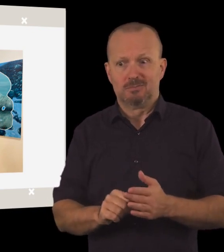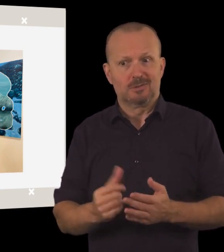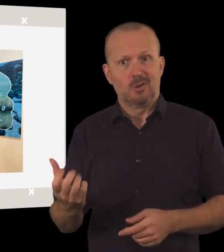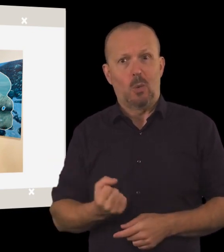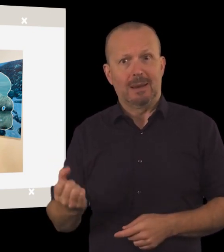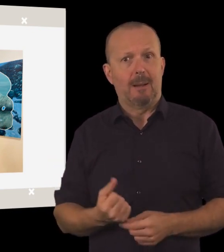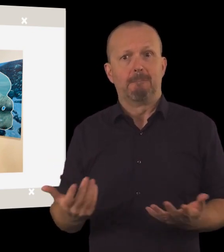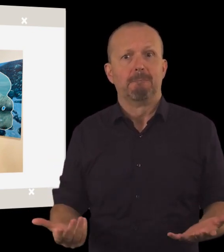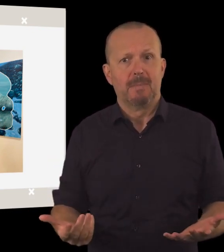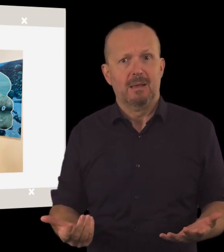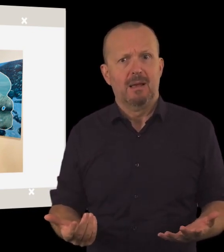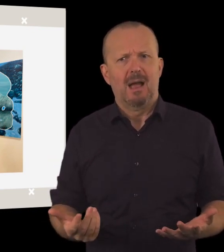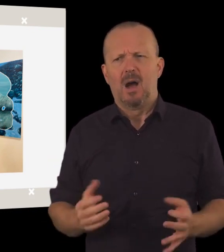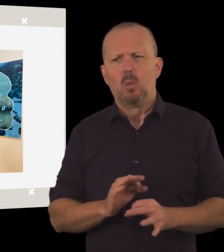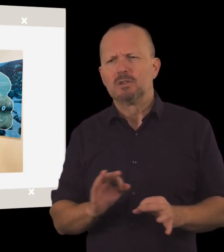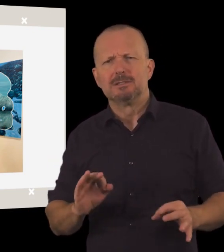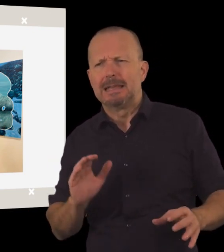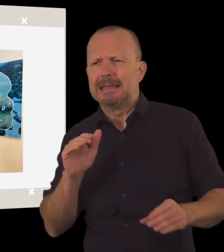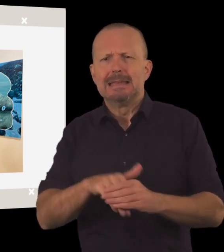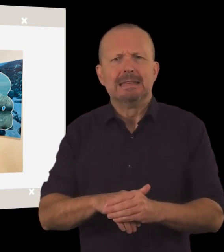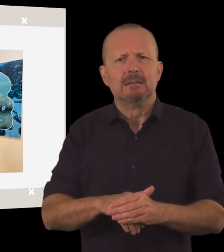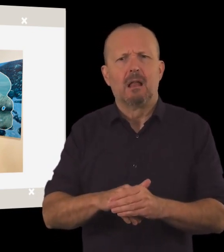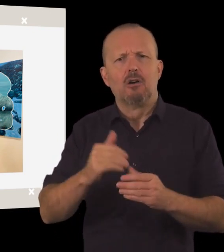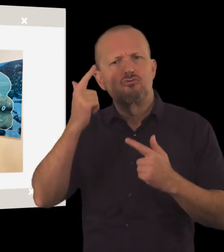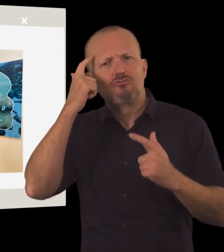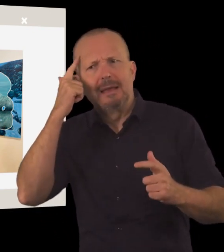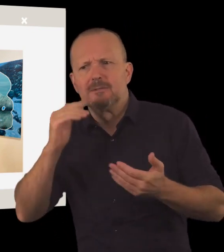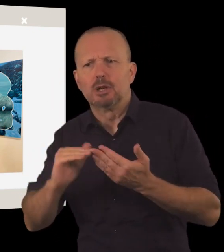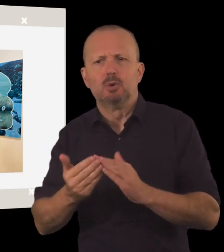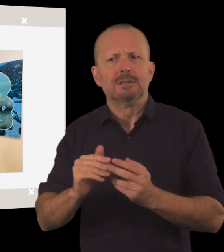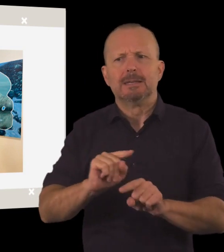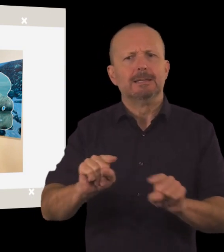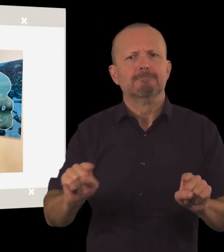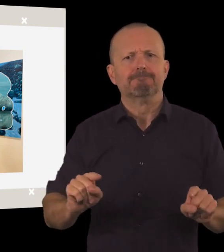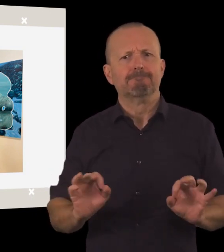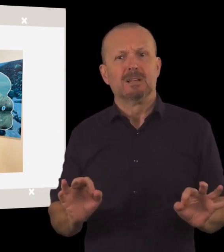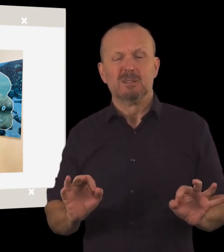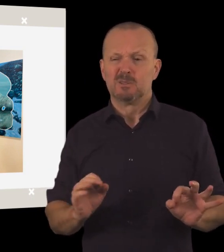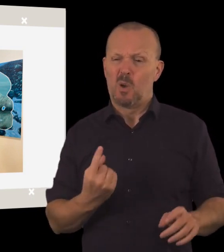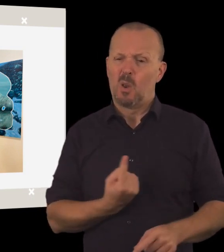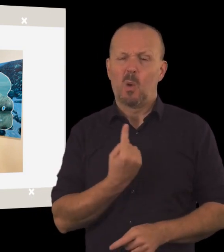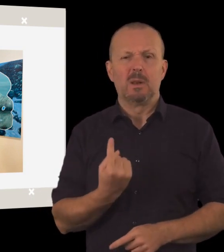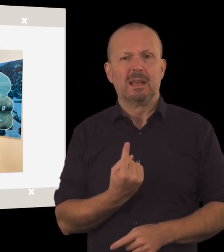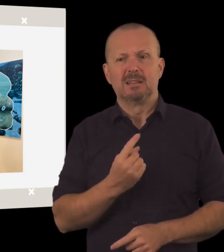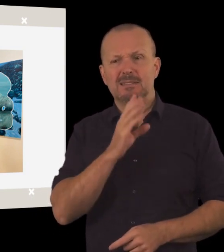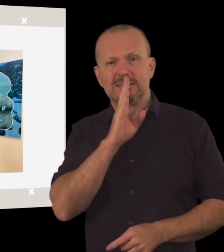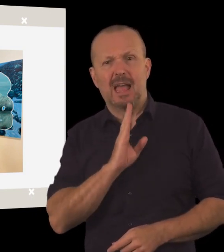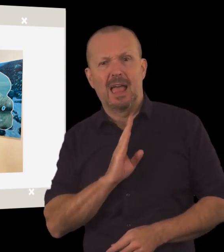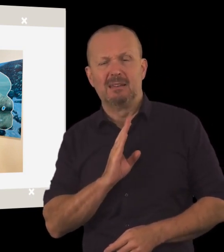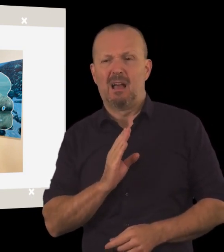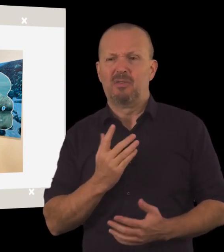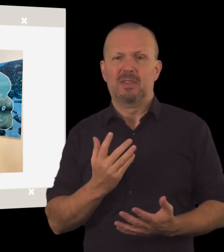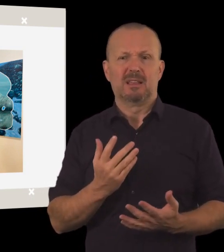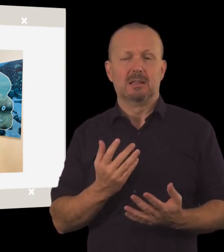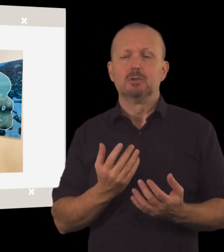had no money, and I wasn't a part of any creative communities either. So I was just really sad, and